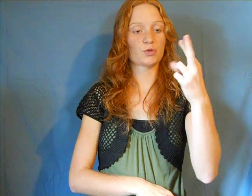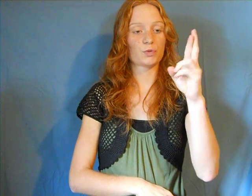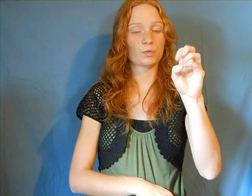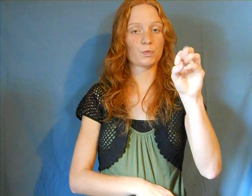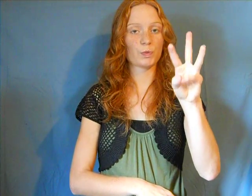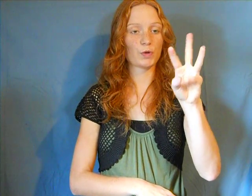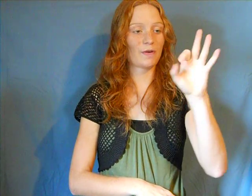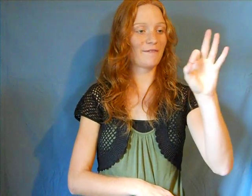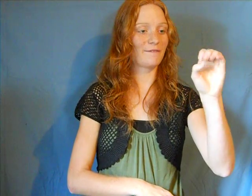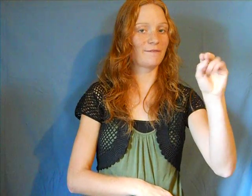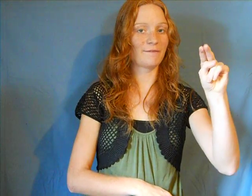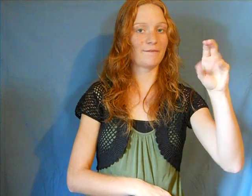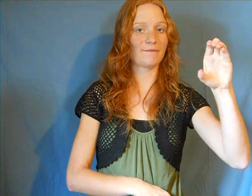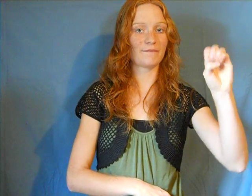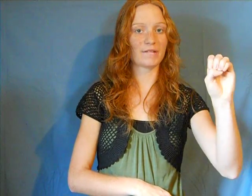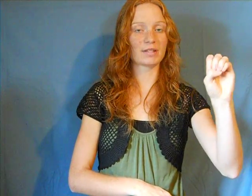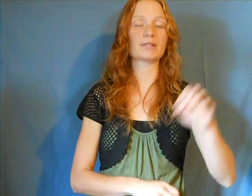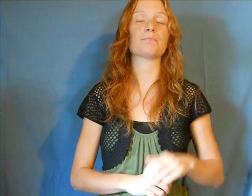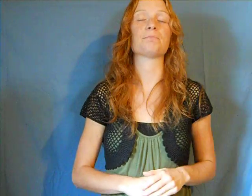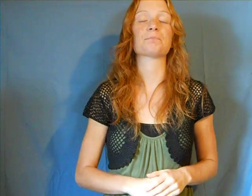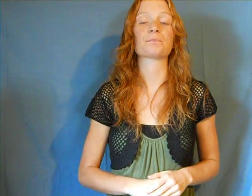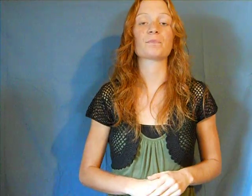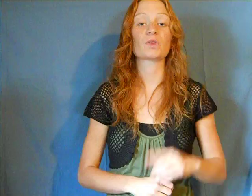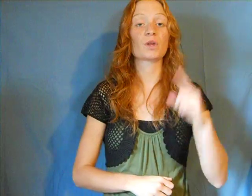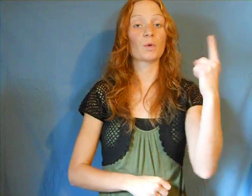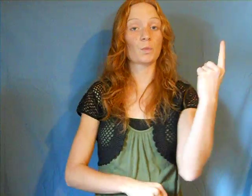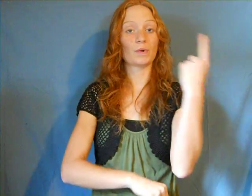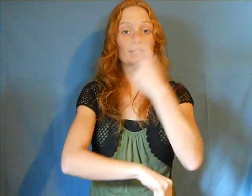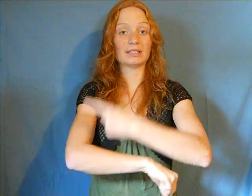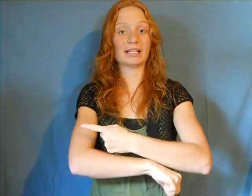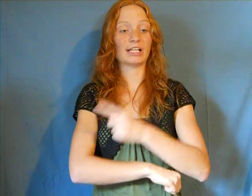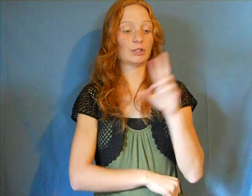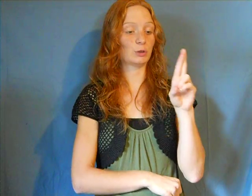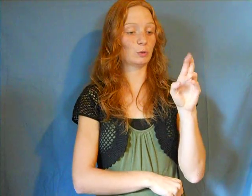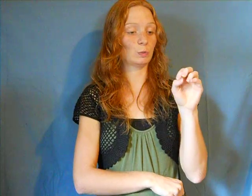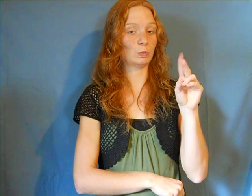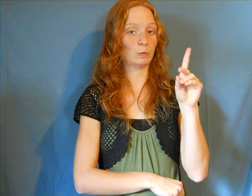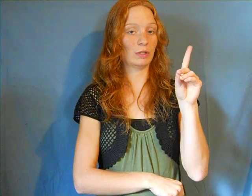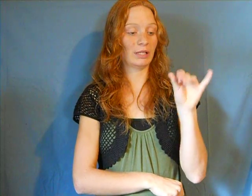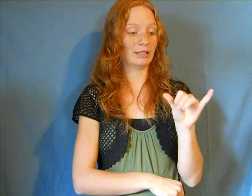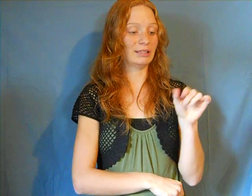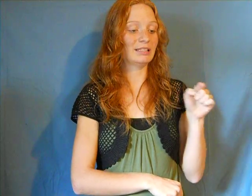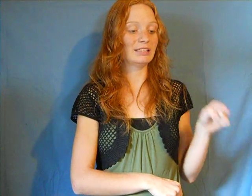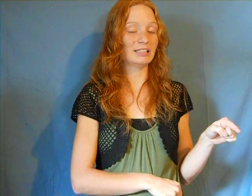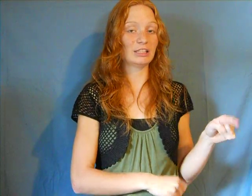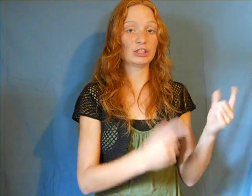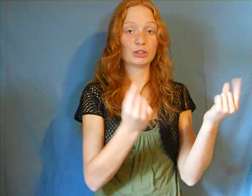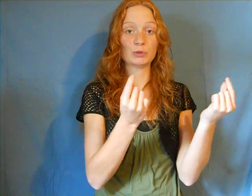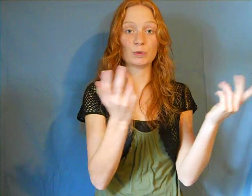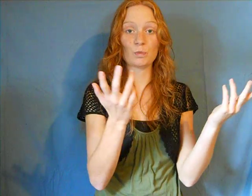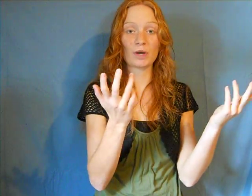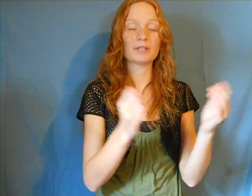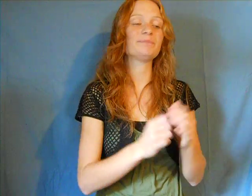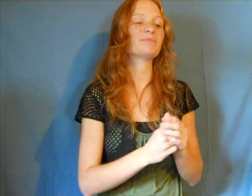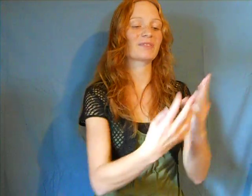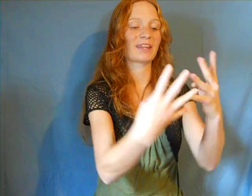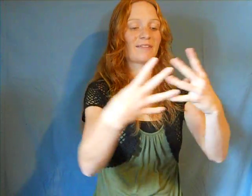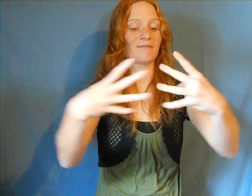One day, Randy was out working on the fence for the horse pasture out in the yard a ways, and the dogs were out in the